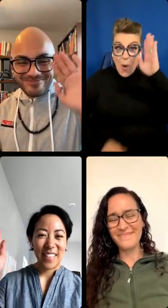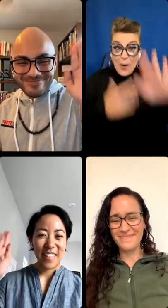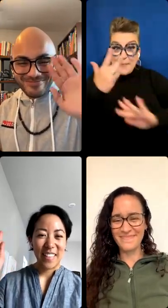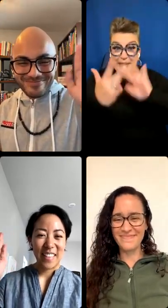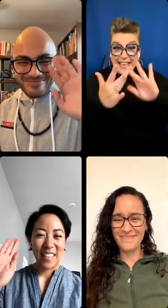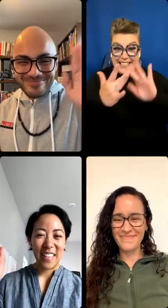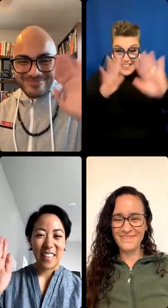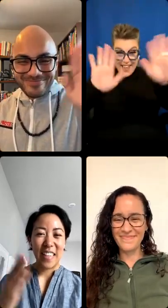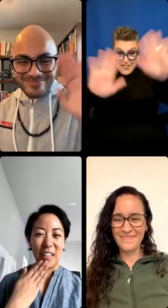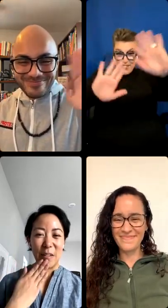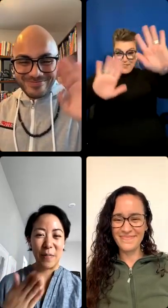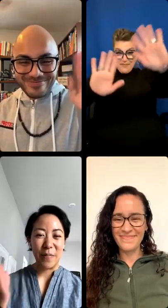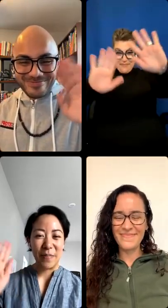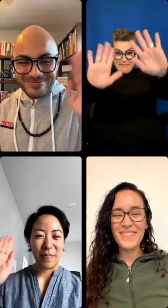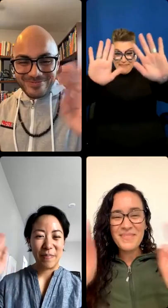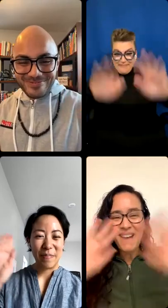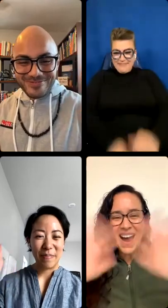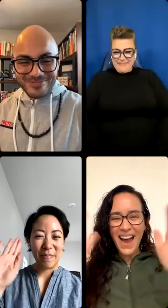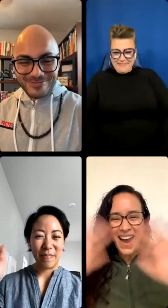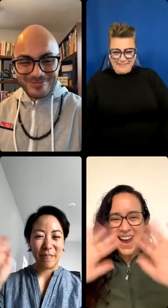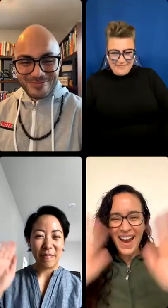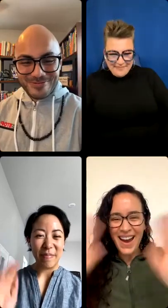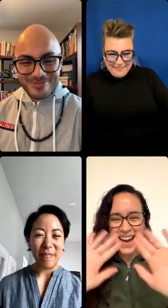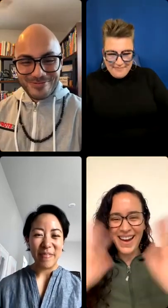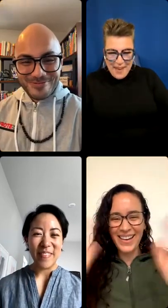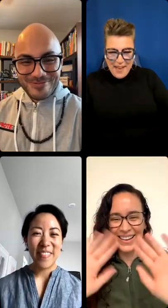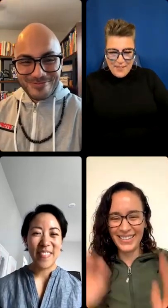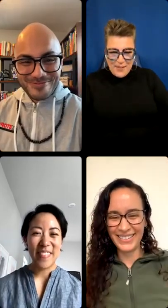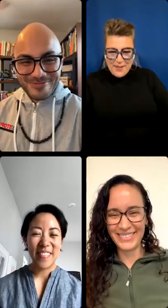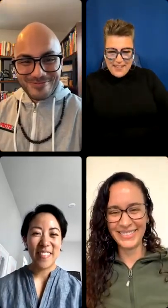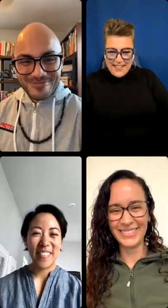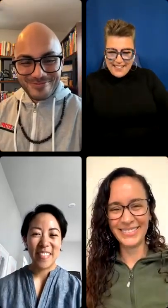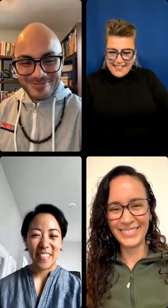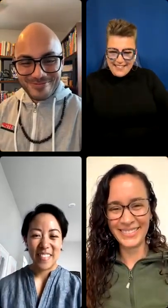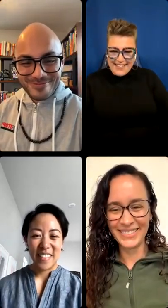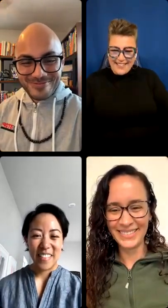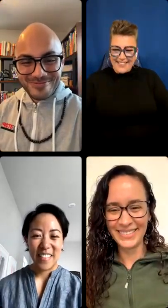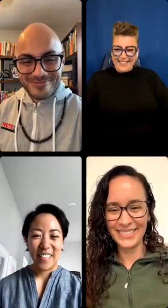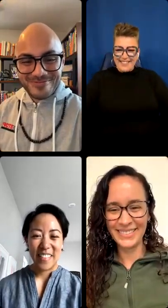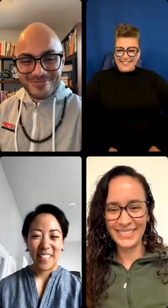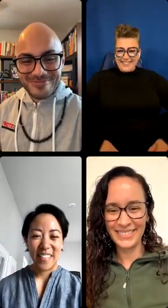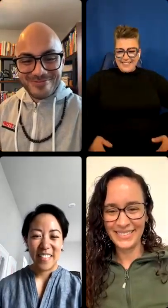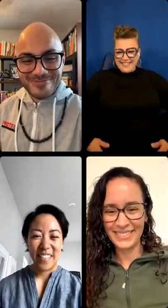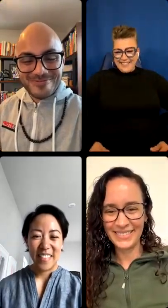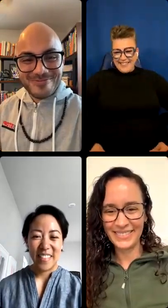Bye, everyone.